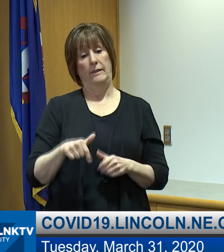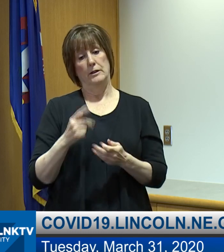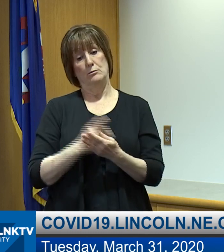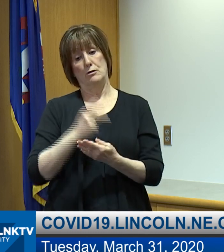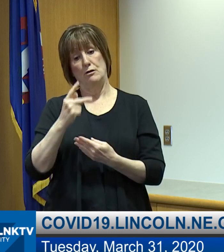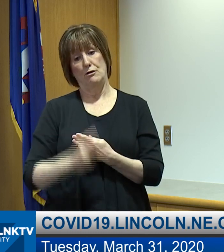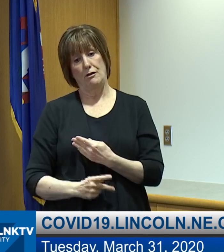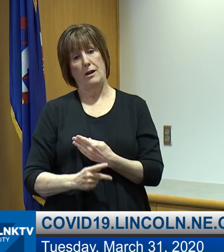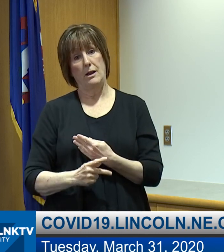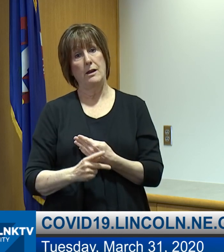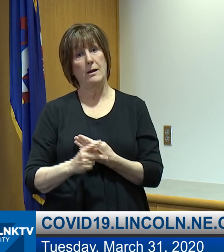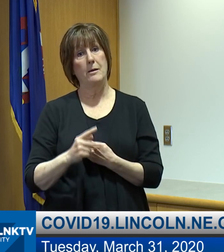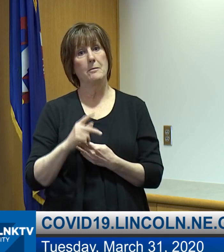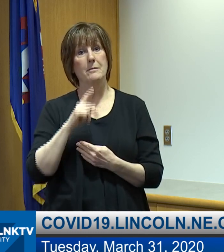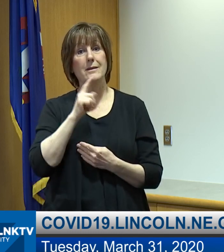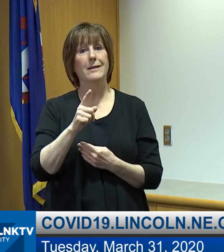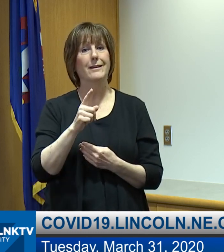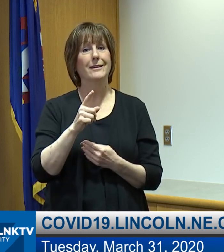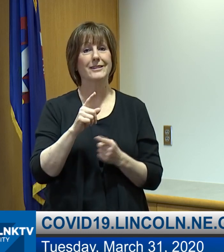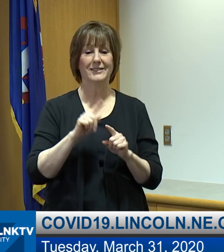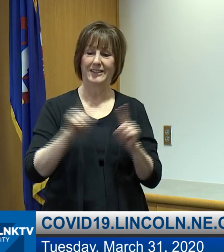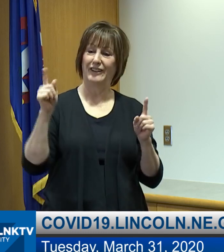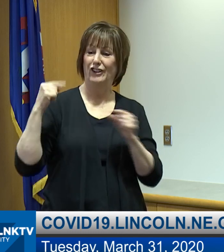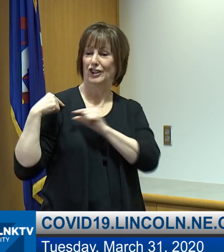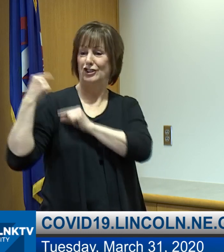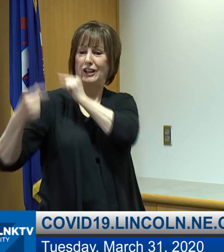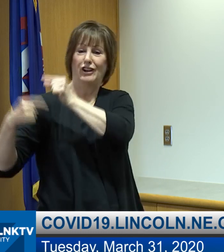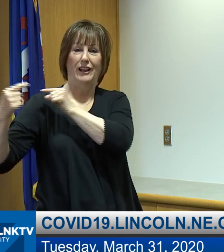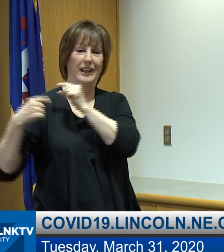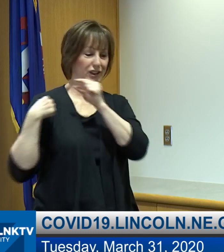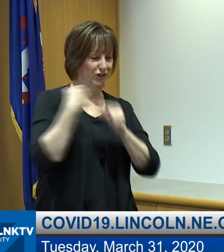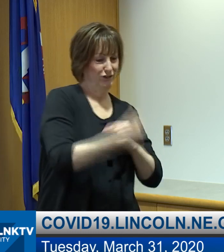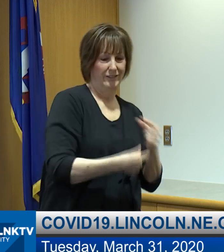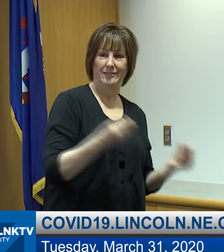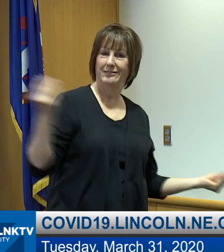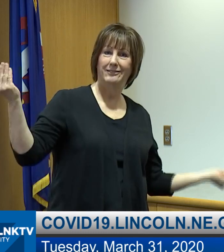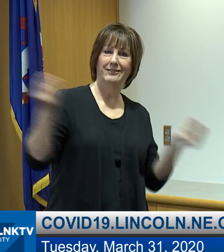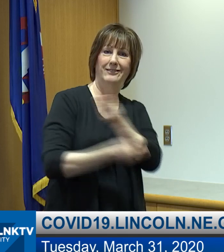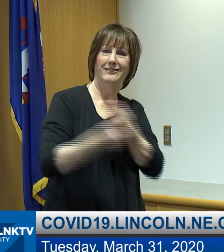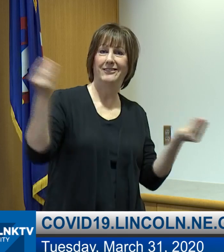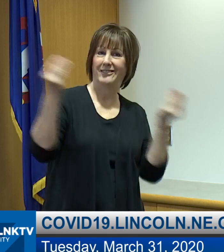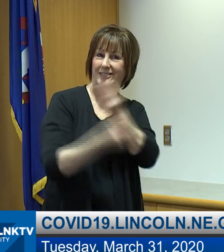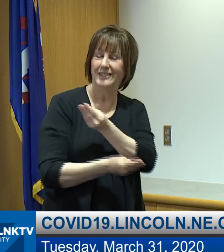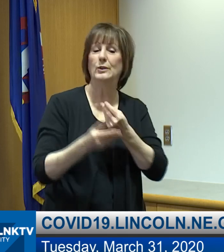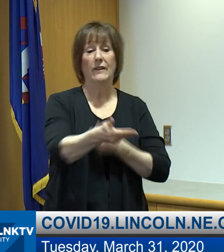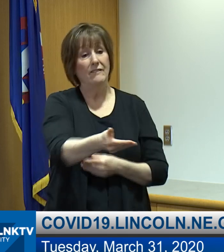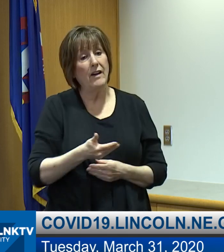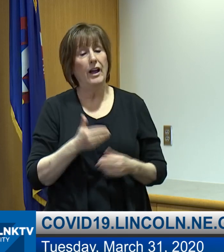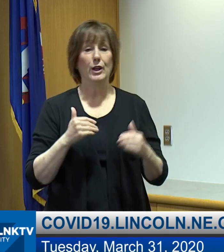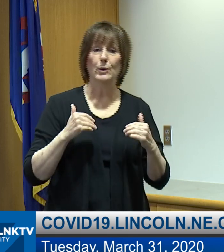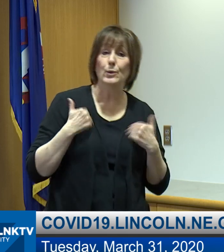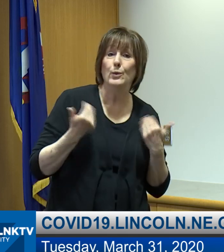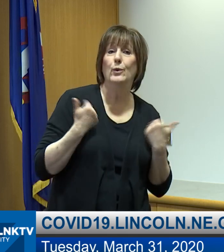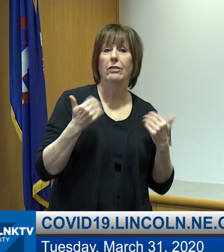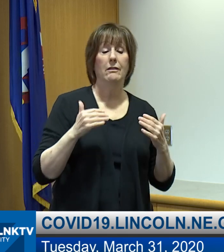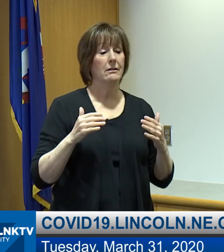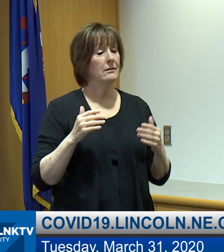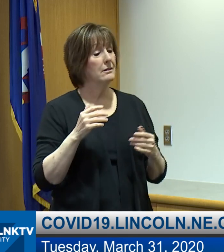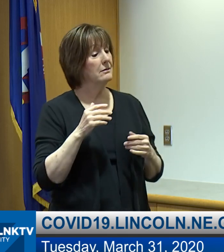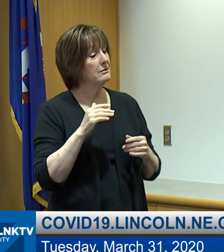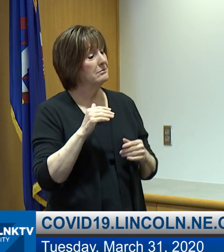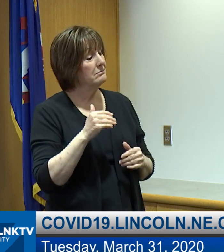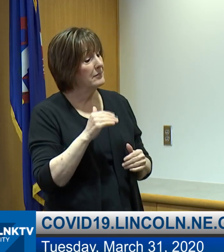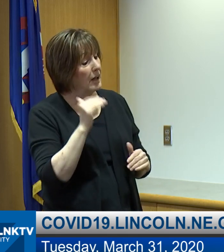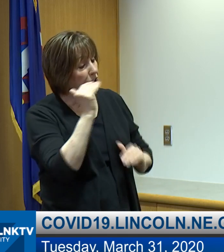very exciting. It's an intergenerational opportunity, and with that in mind, we're inviting youth and young adults to connect with